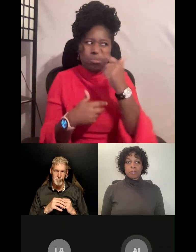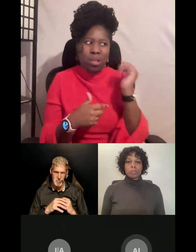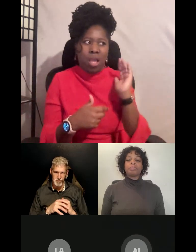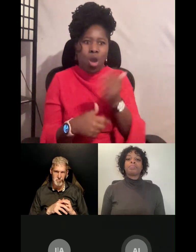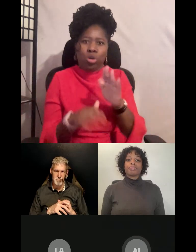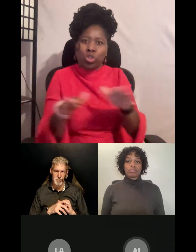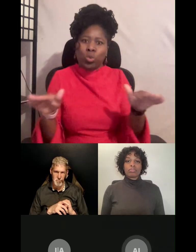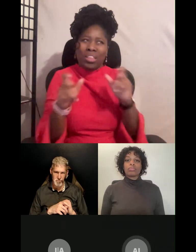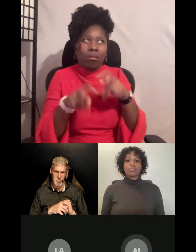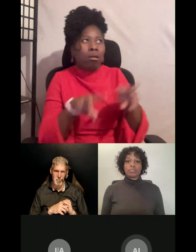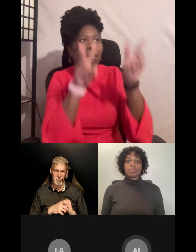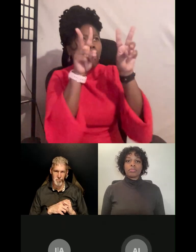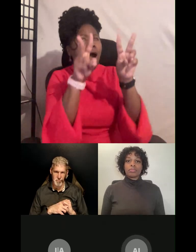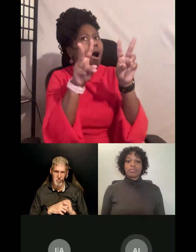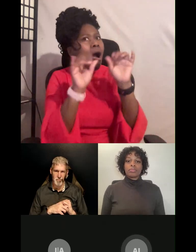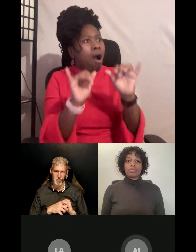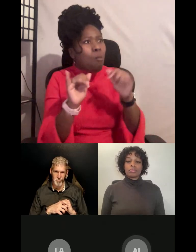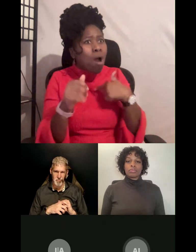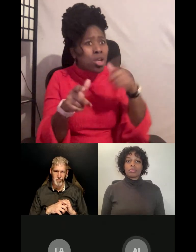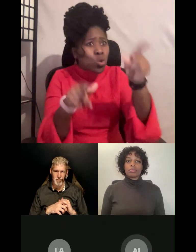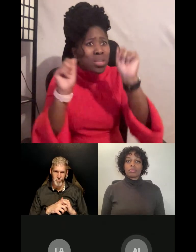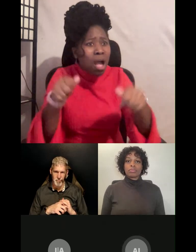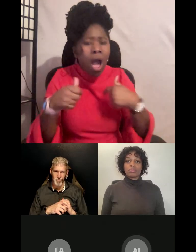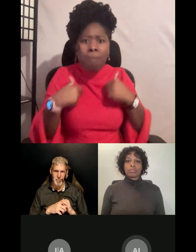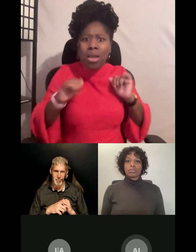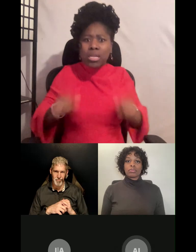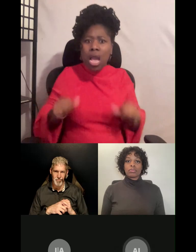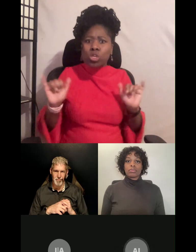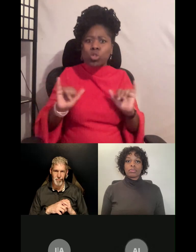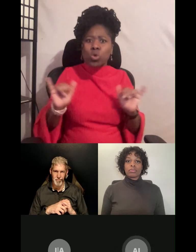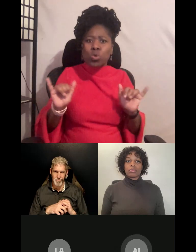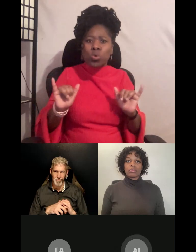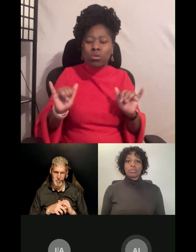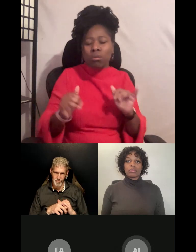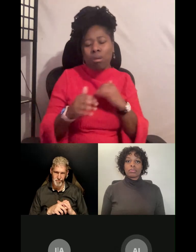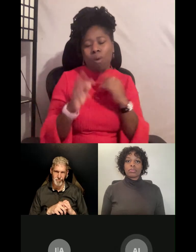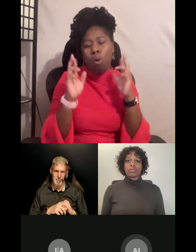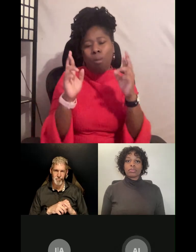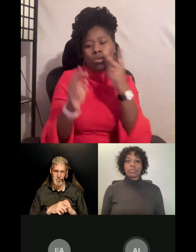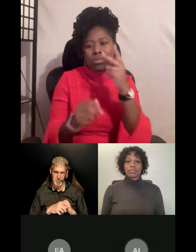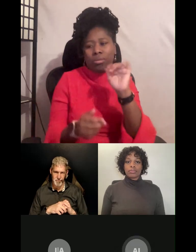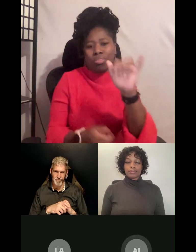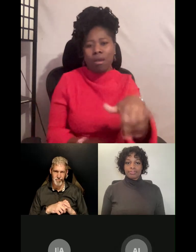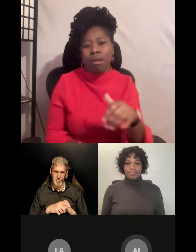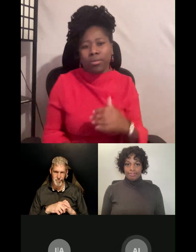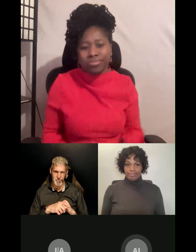so I hope to see that expand more as time changes and over time,